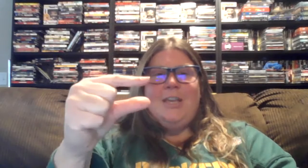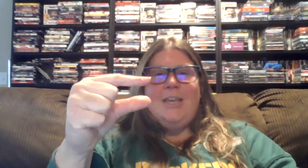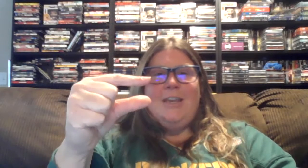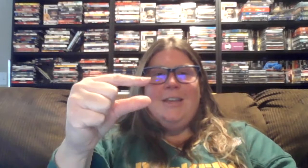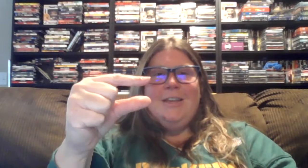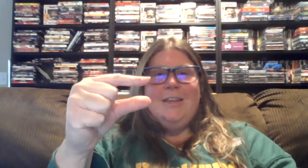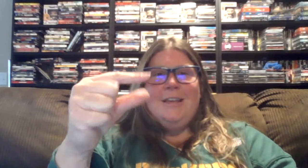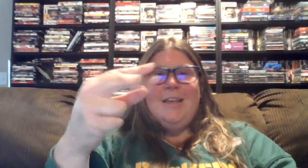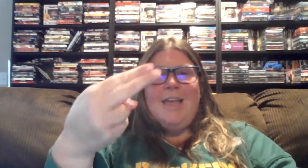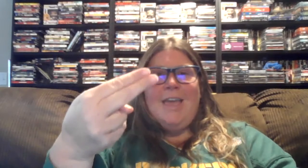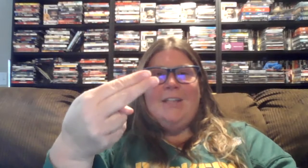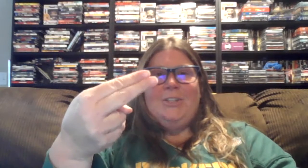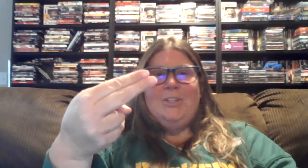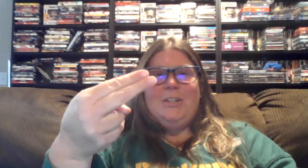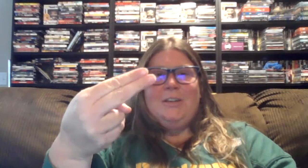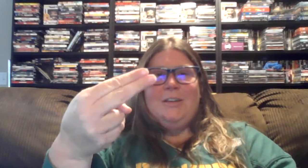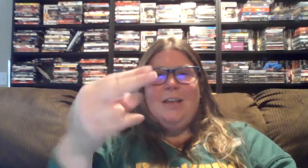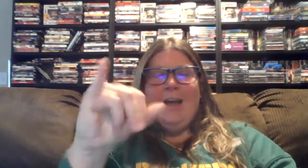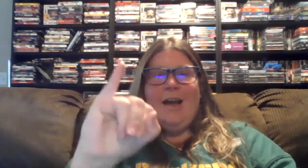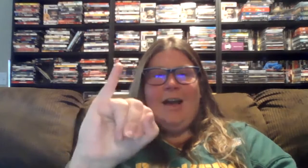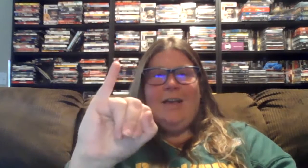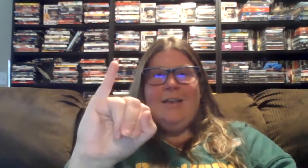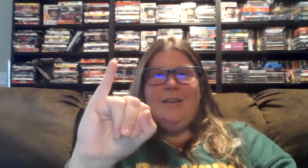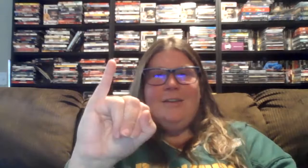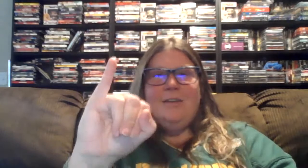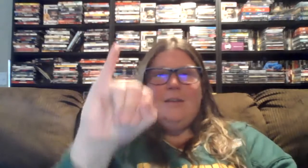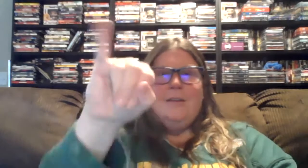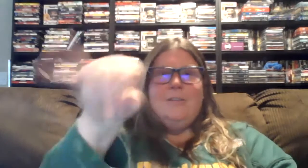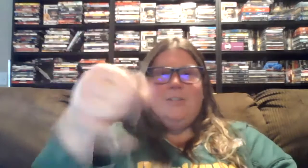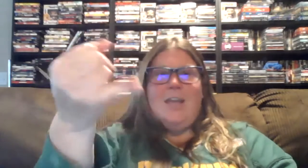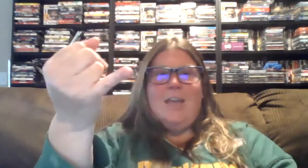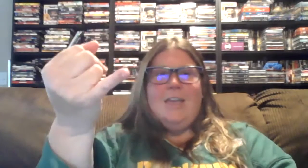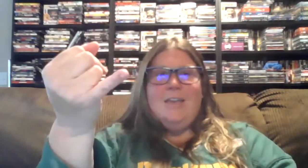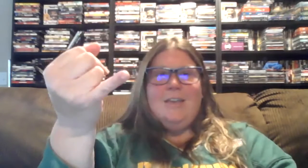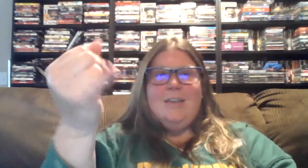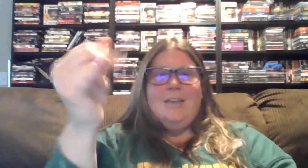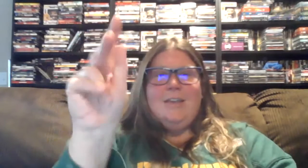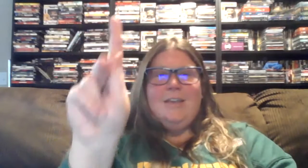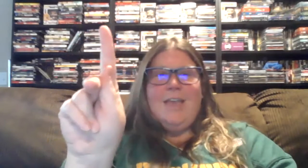G, H, I, J,